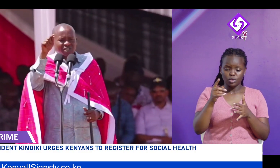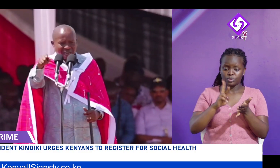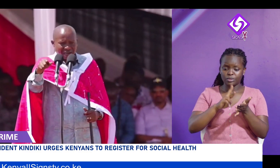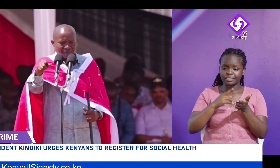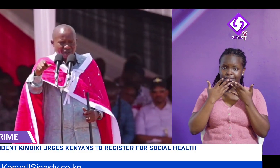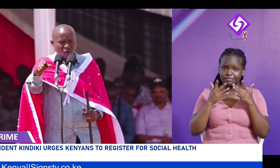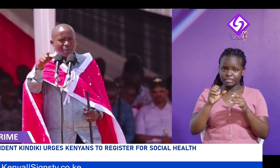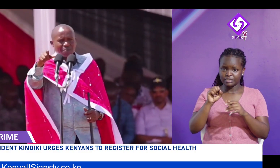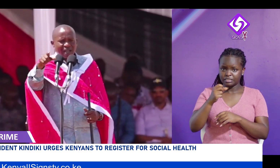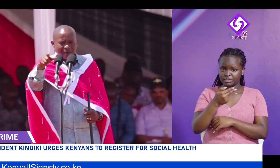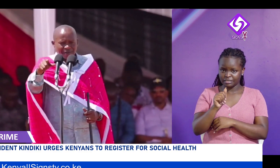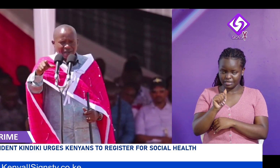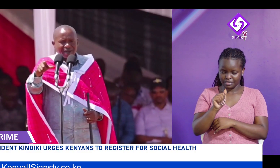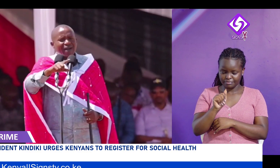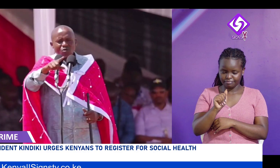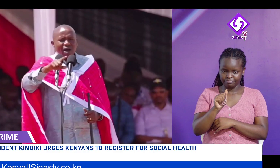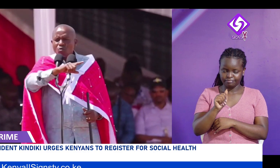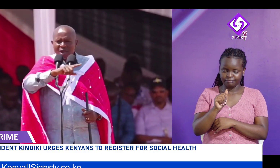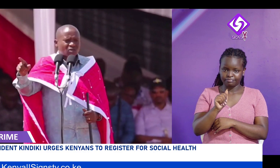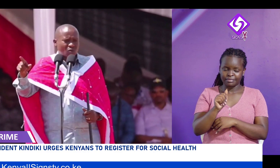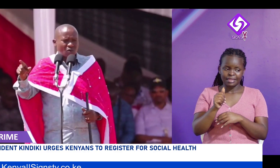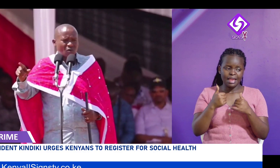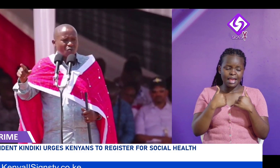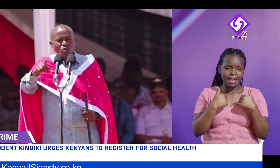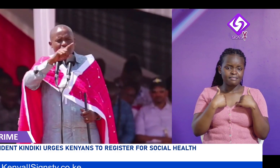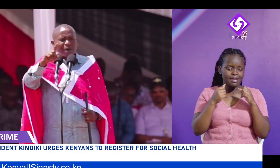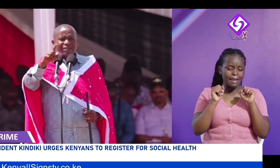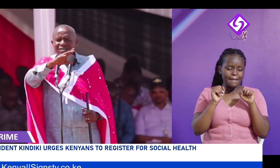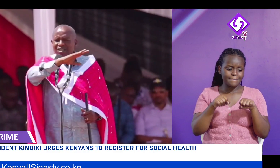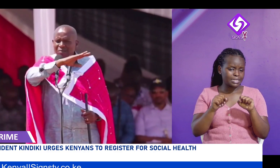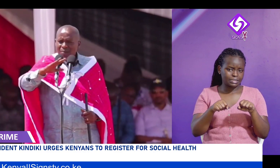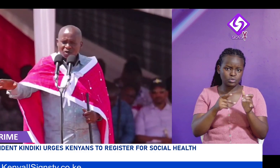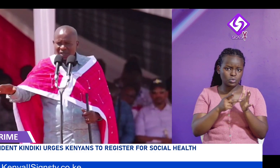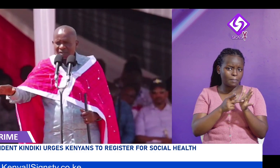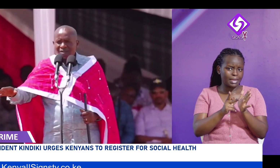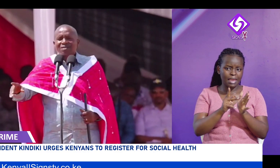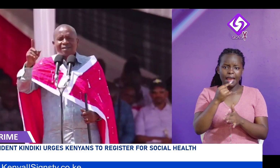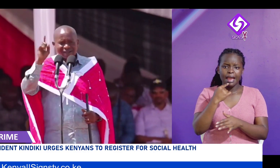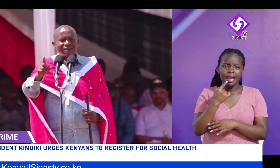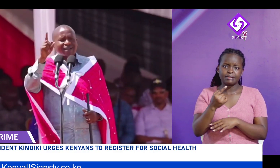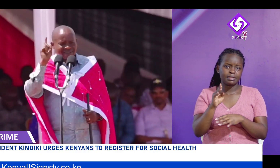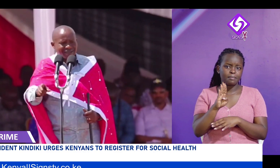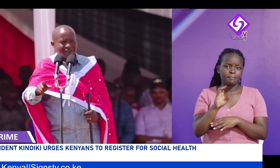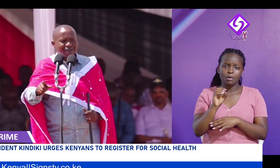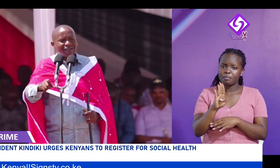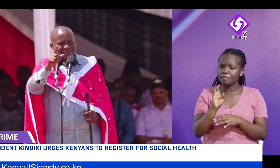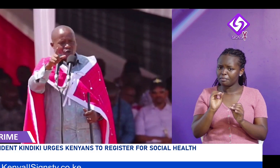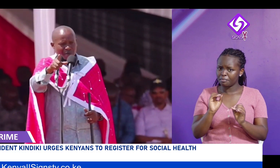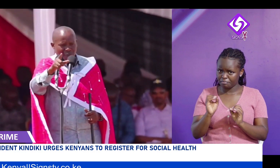SHA, kwa bima ya afya, na una uwezo wa kulipa hata shilingi 100, serikali ya Kenya